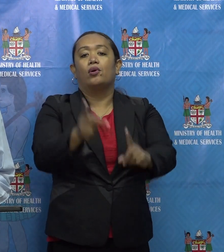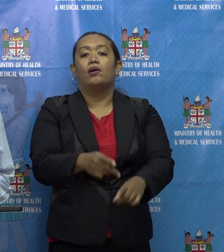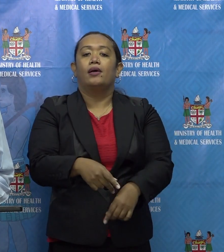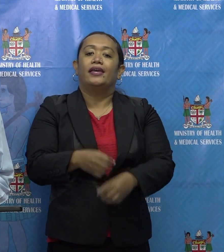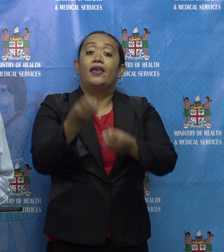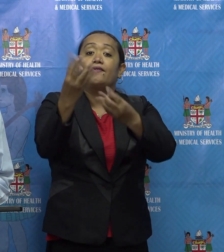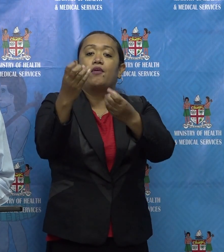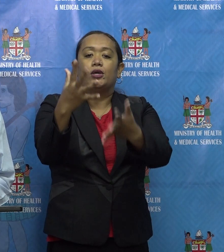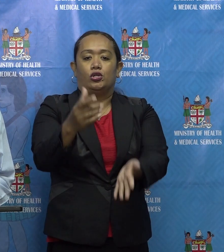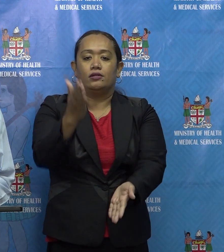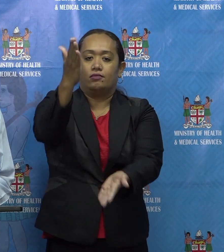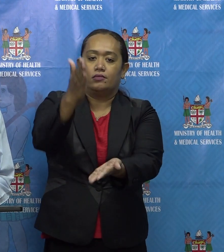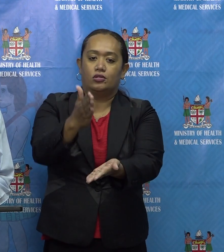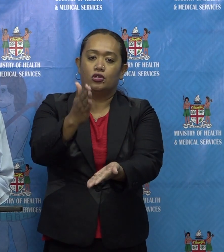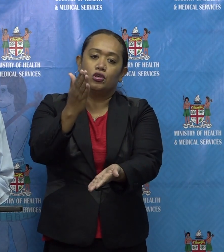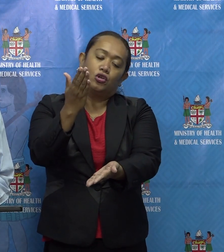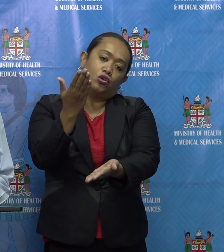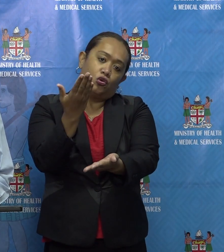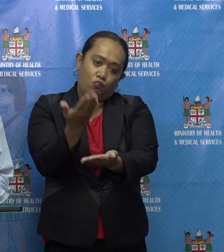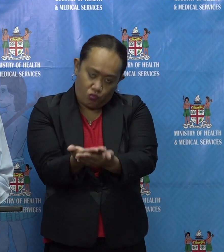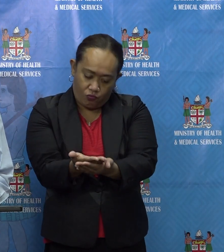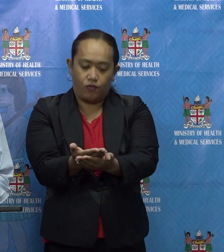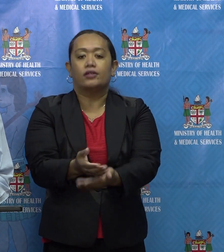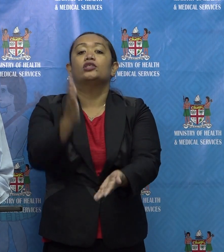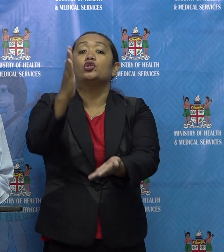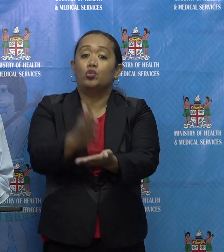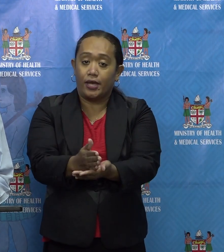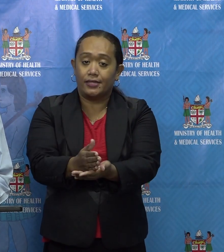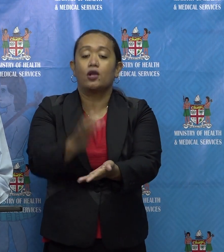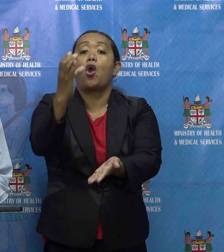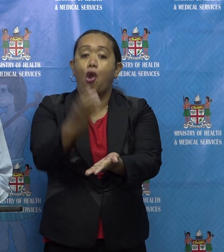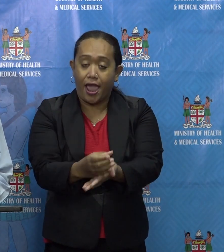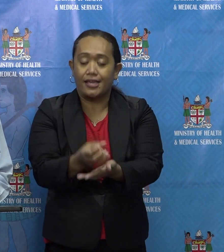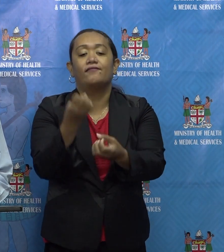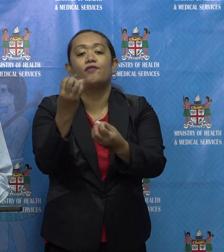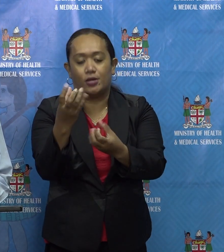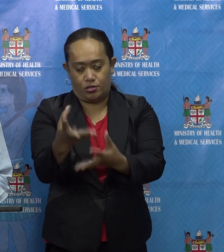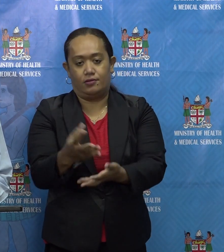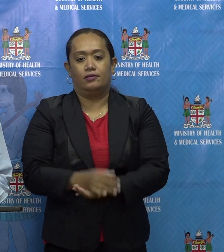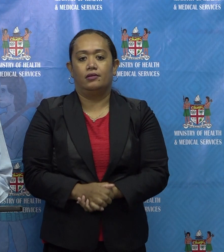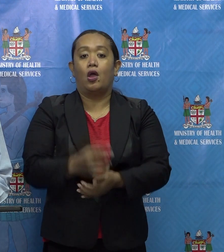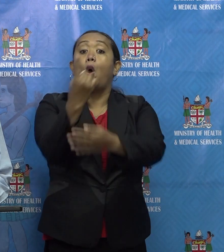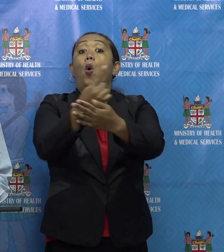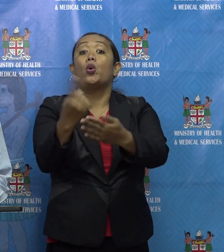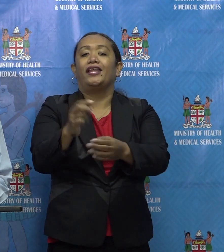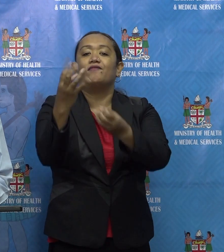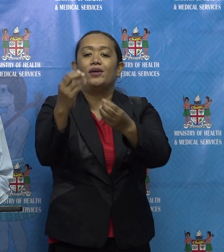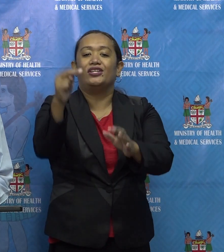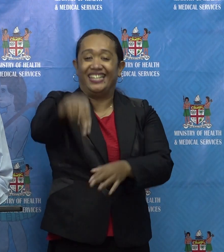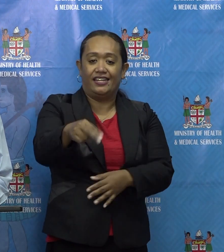accurate information on the broader outline of the situation at that time, along with any vital information people may need to stay